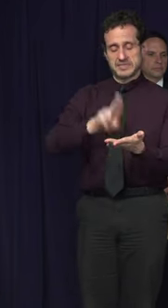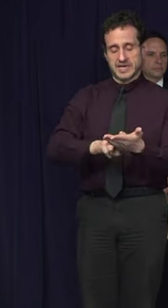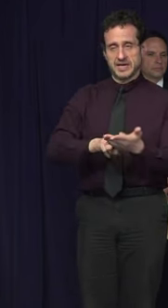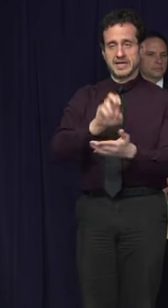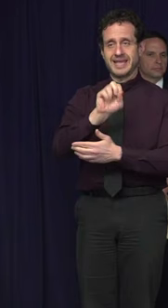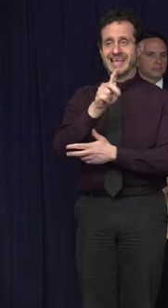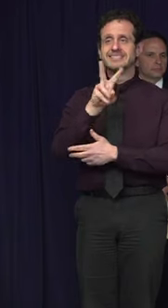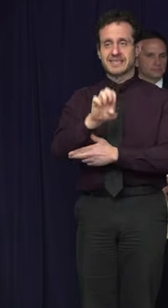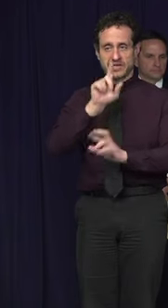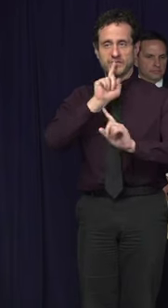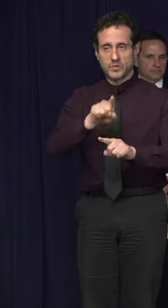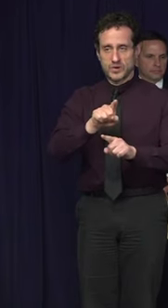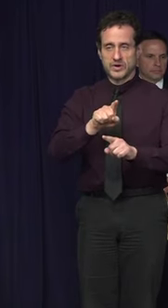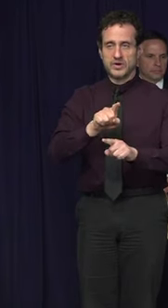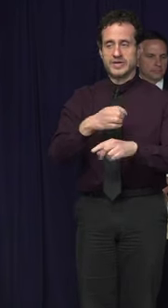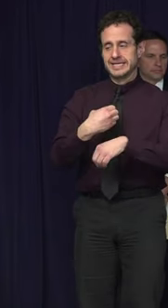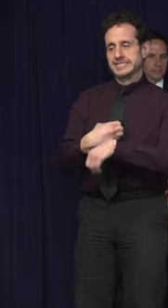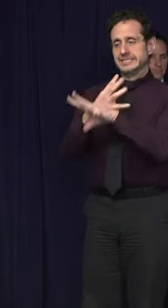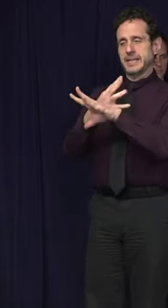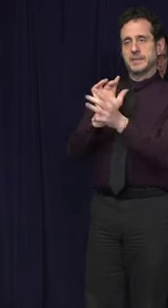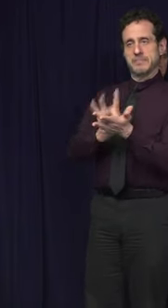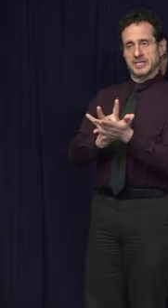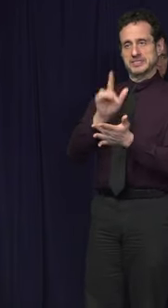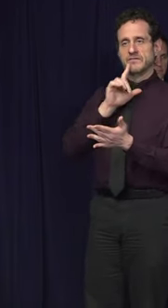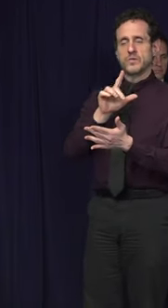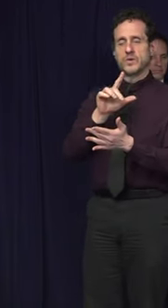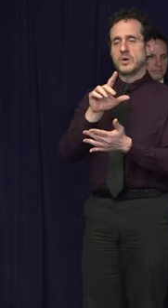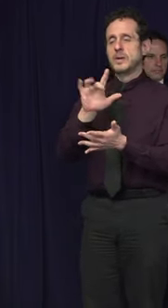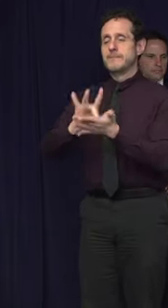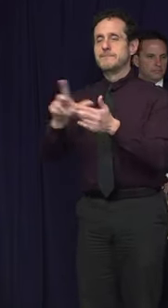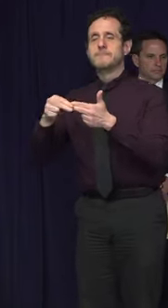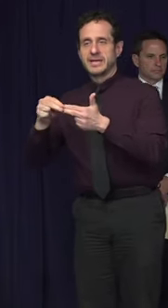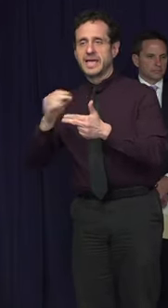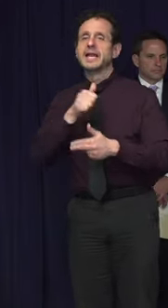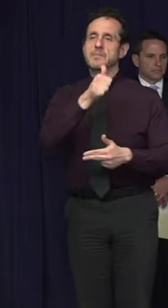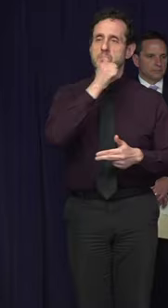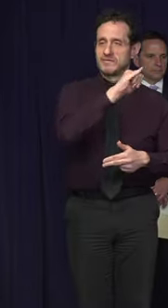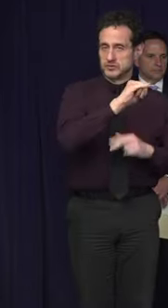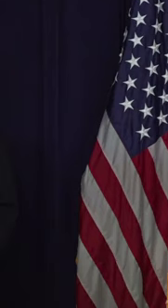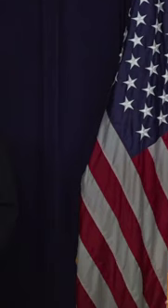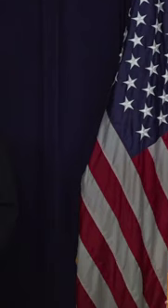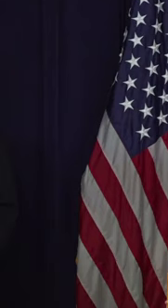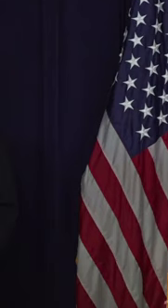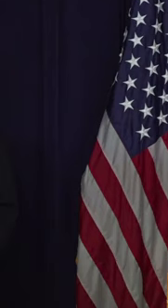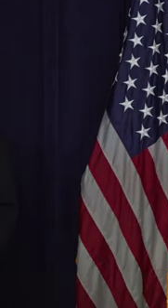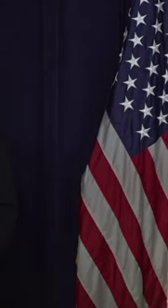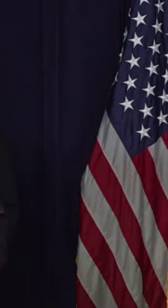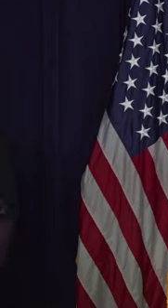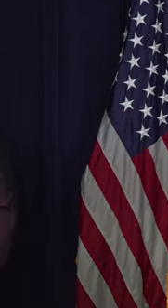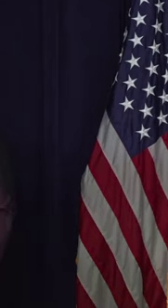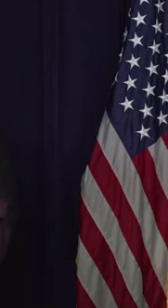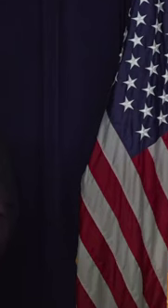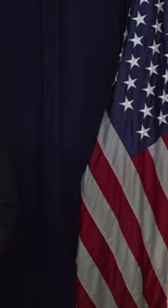significantly expanding telemedicine for both Medicaid and those who are private insured. My administration is